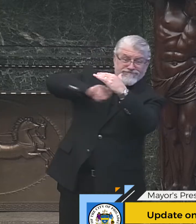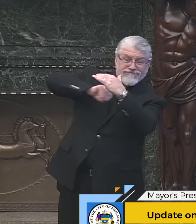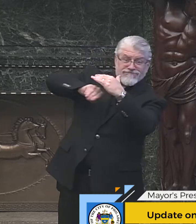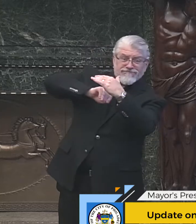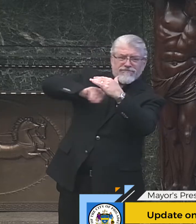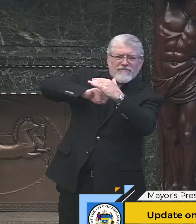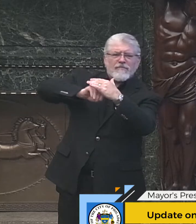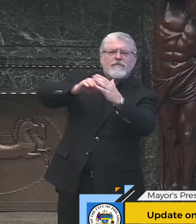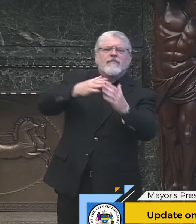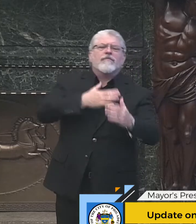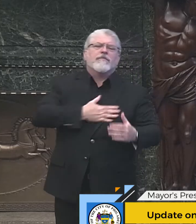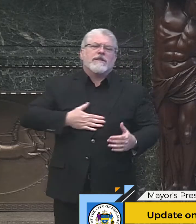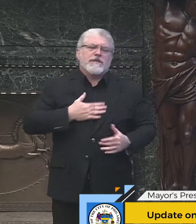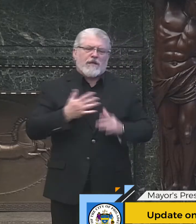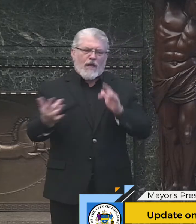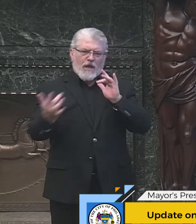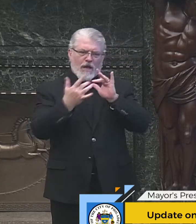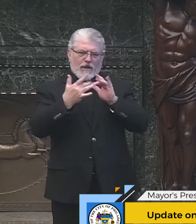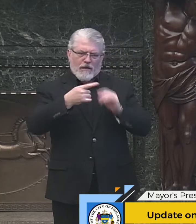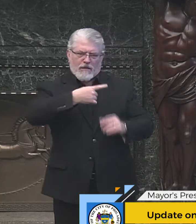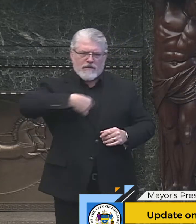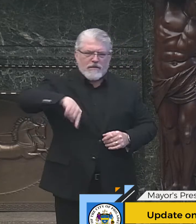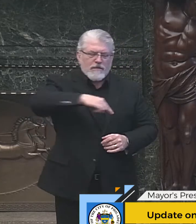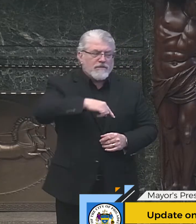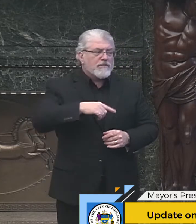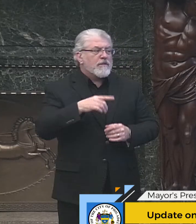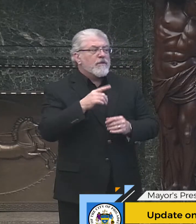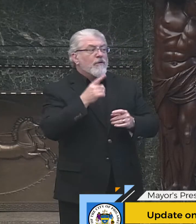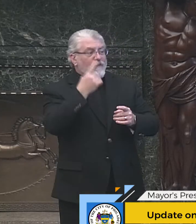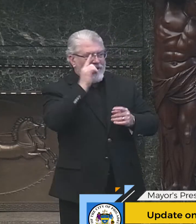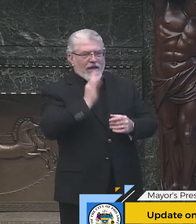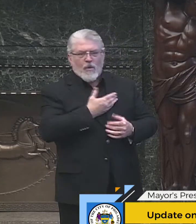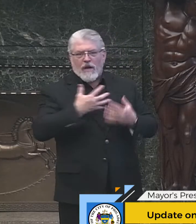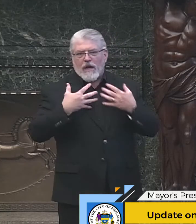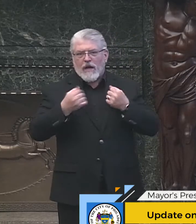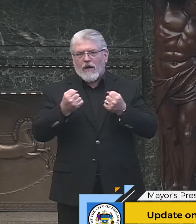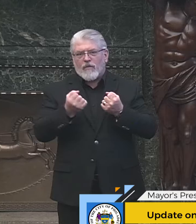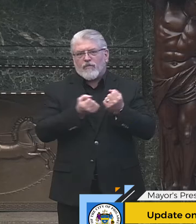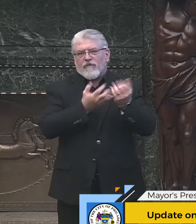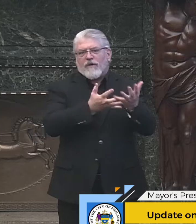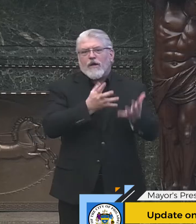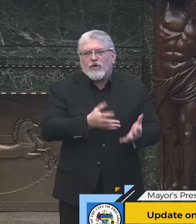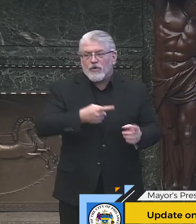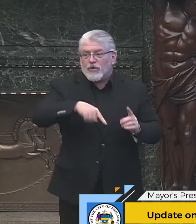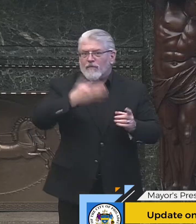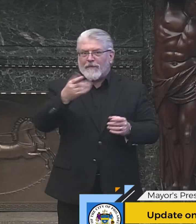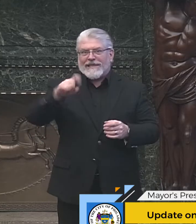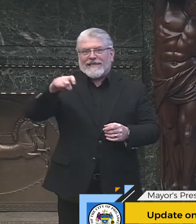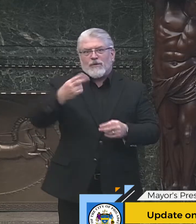available to the healthcare workers who very much need it. If you have that sort of information, send an email to